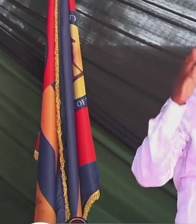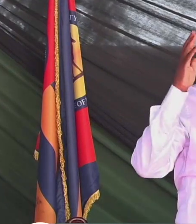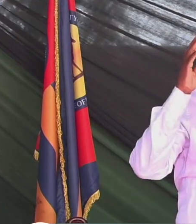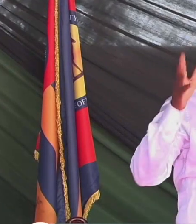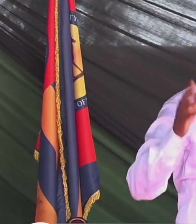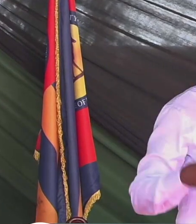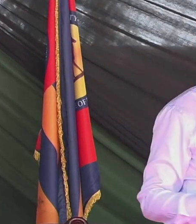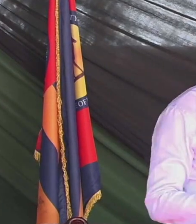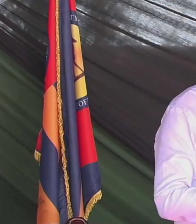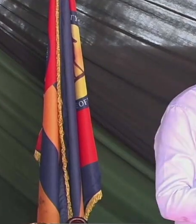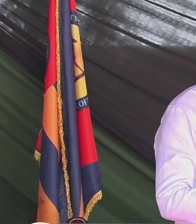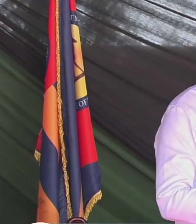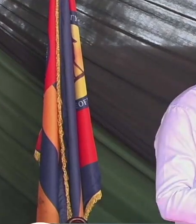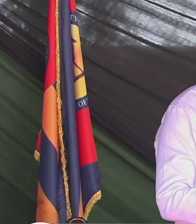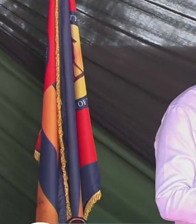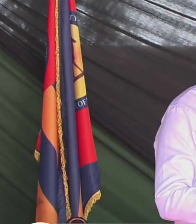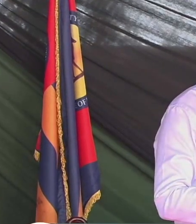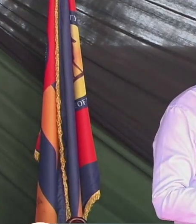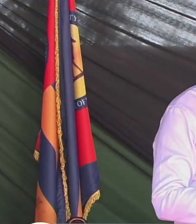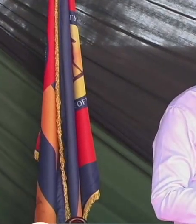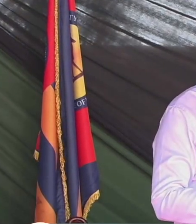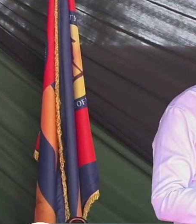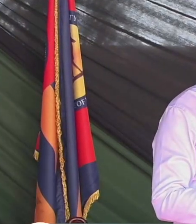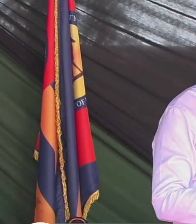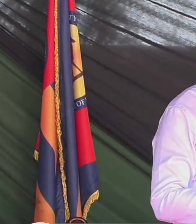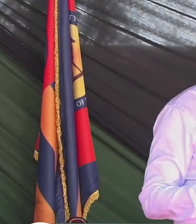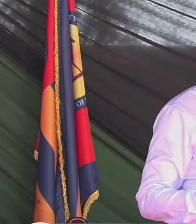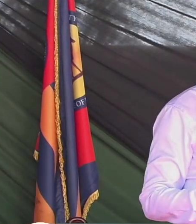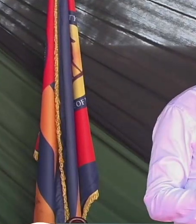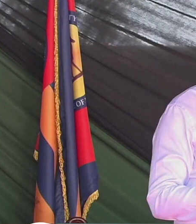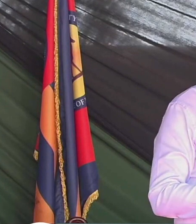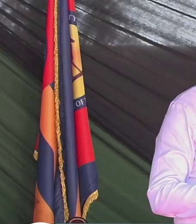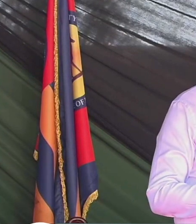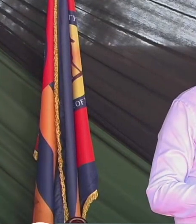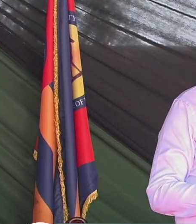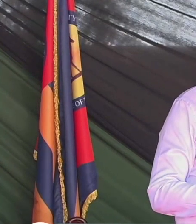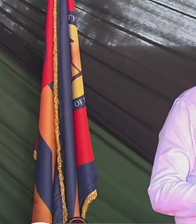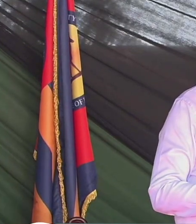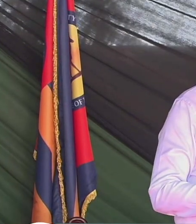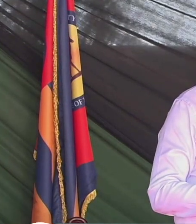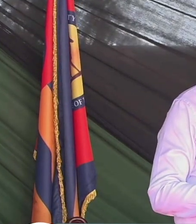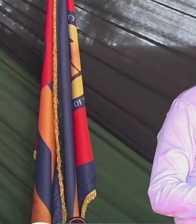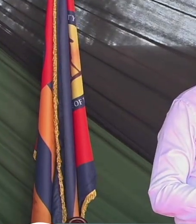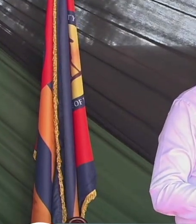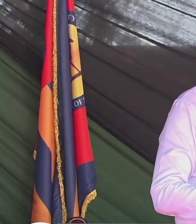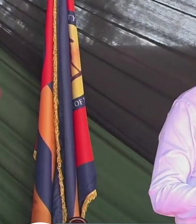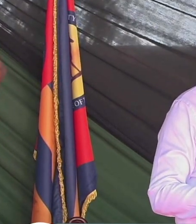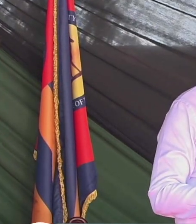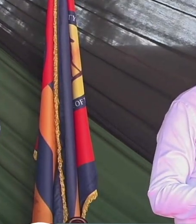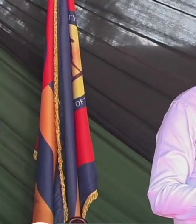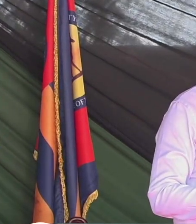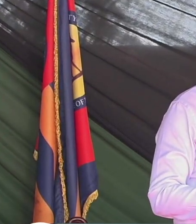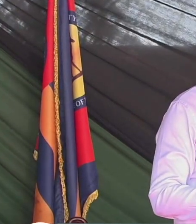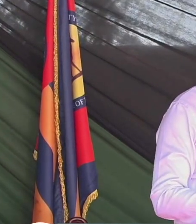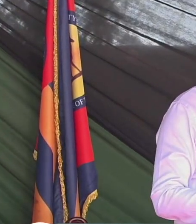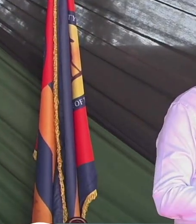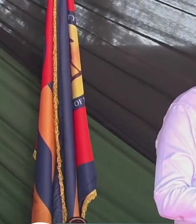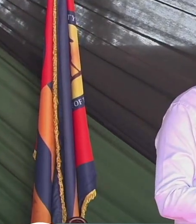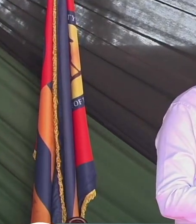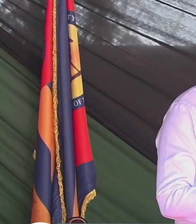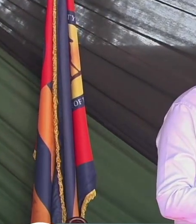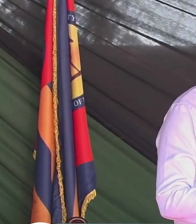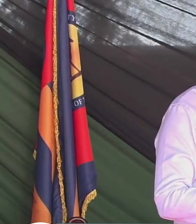the far counties to come and witness this congregation of our good